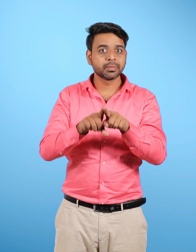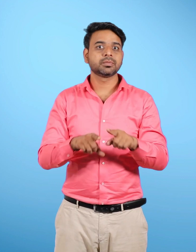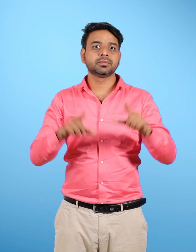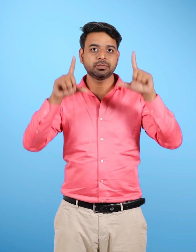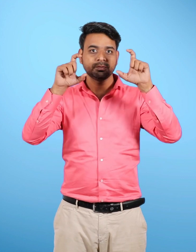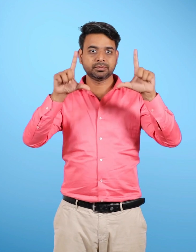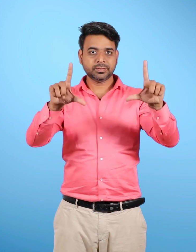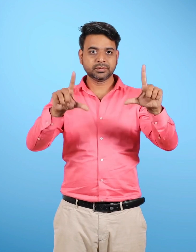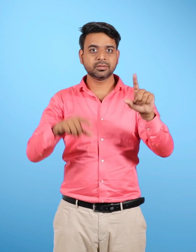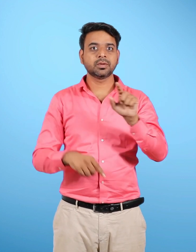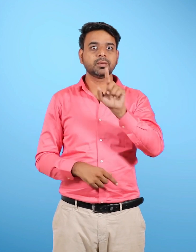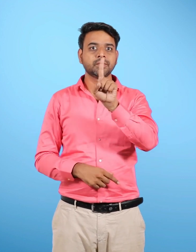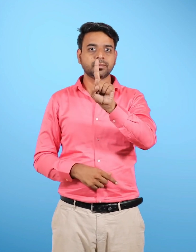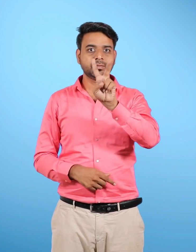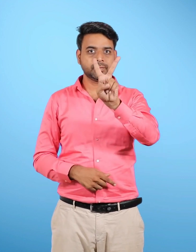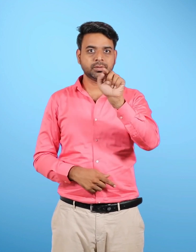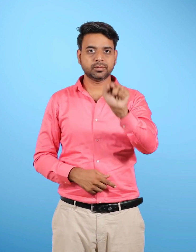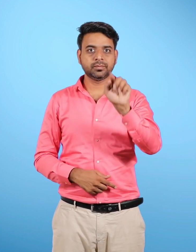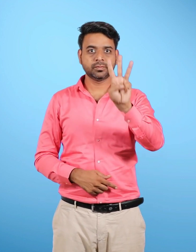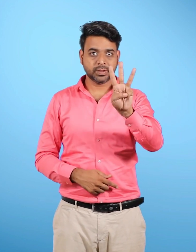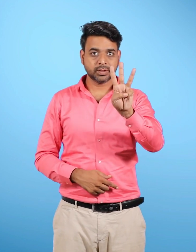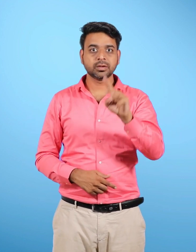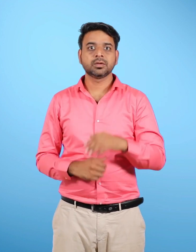12.3 and figure 12.4.